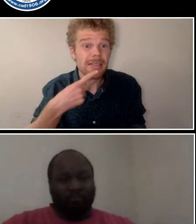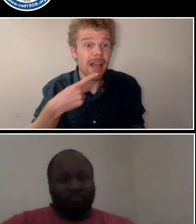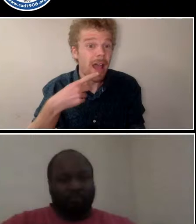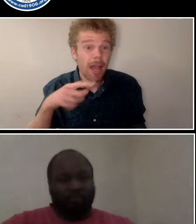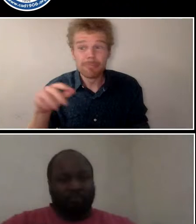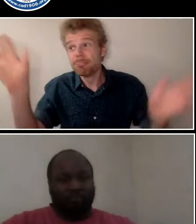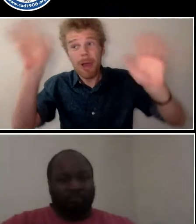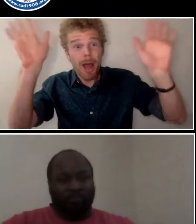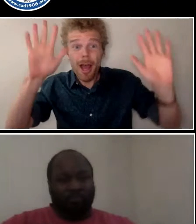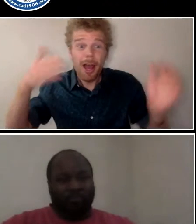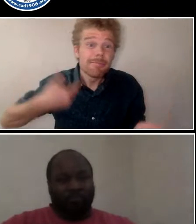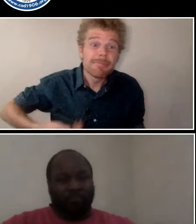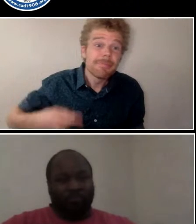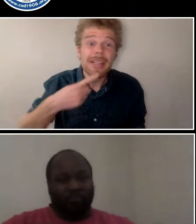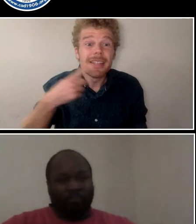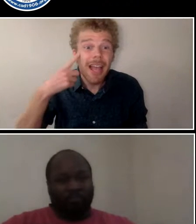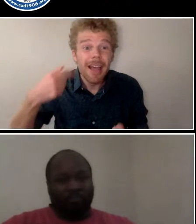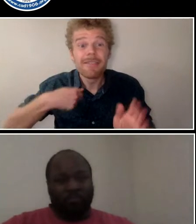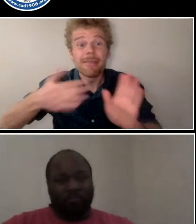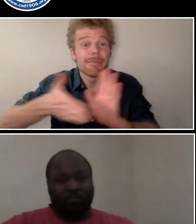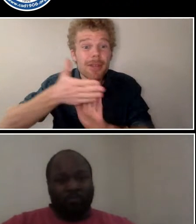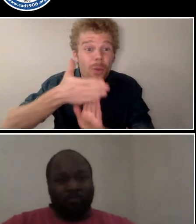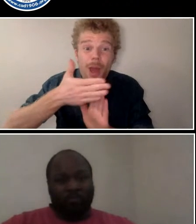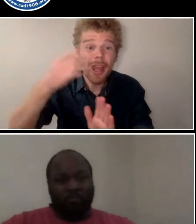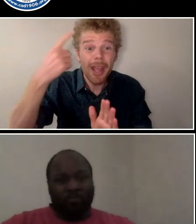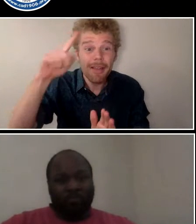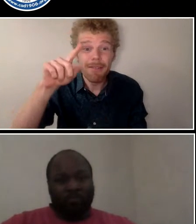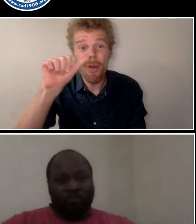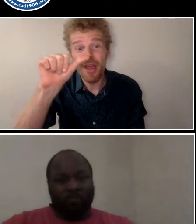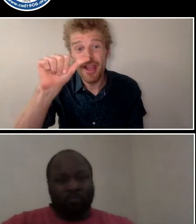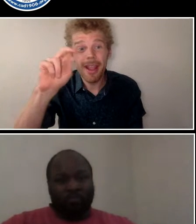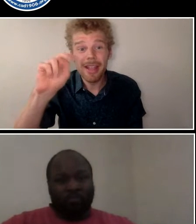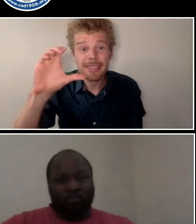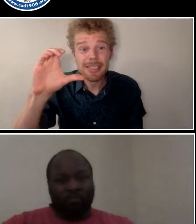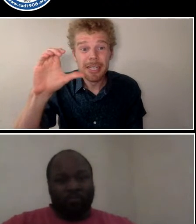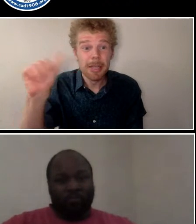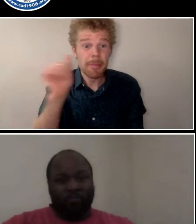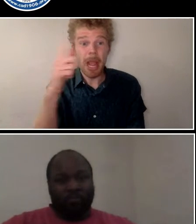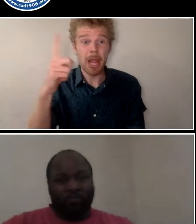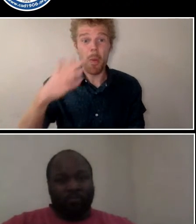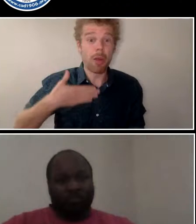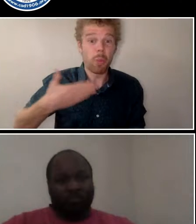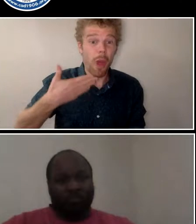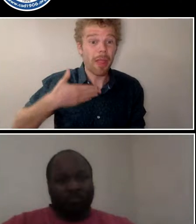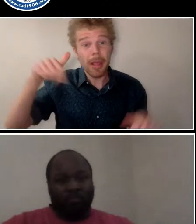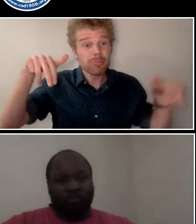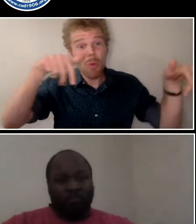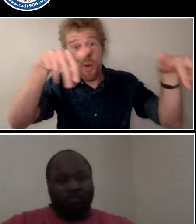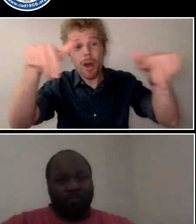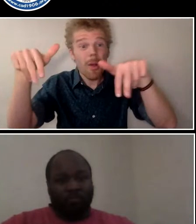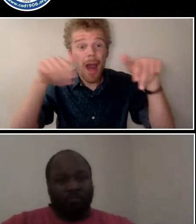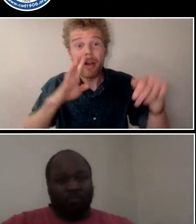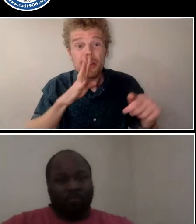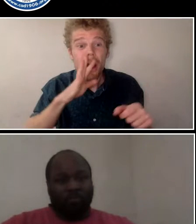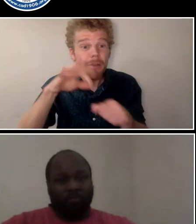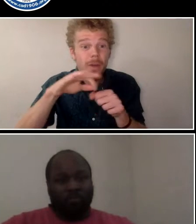DC. And we posted in that essentially just saying, hi, my name is Rob, or hi, my name is Rico, and